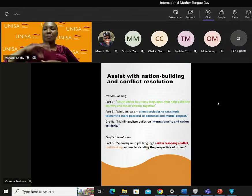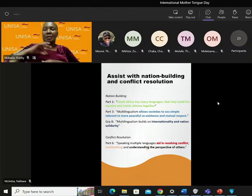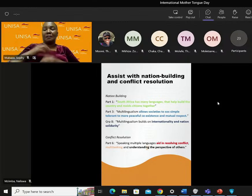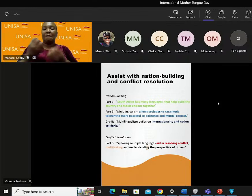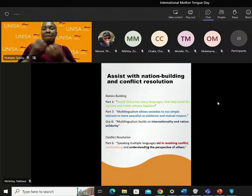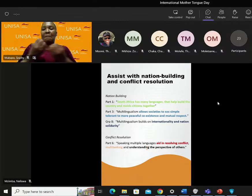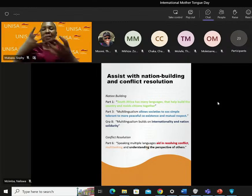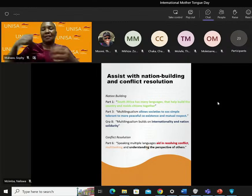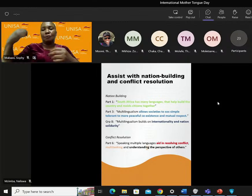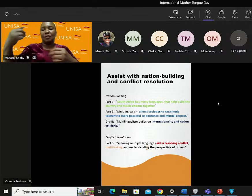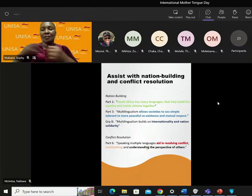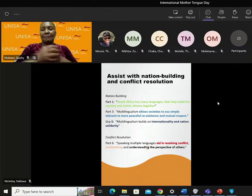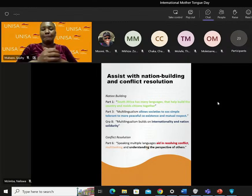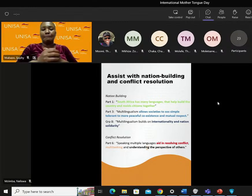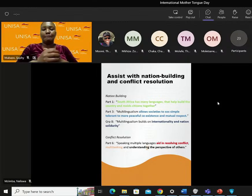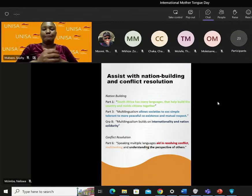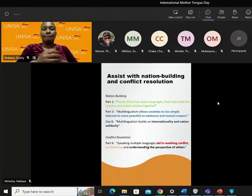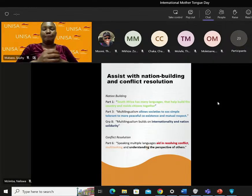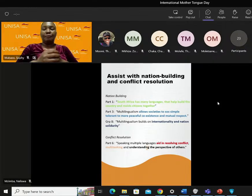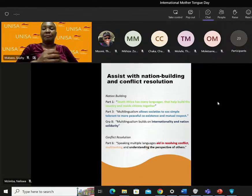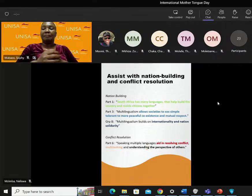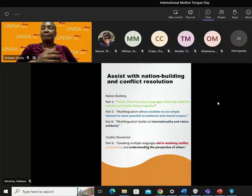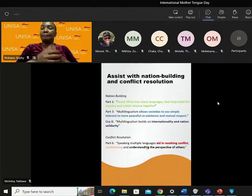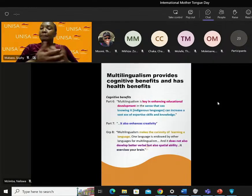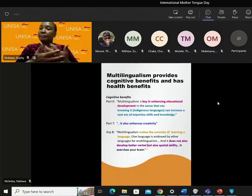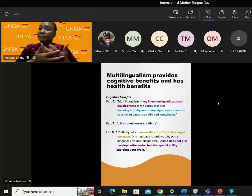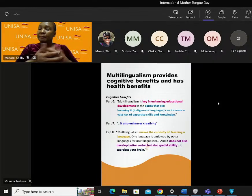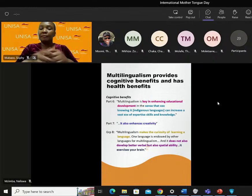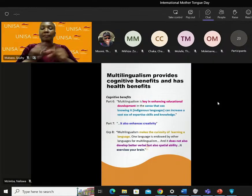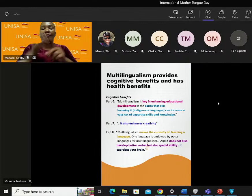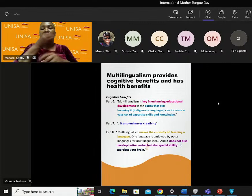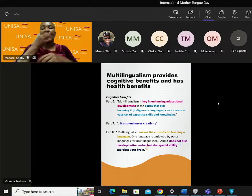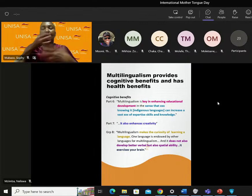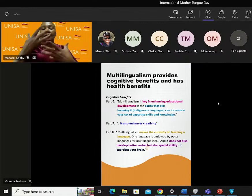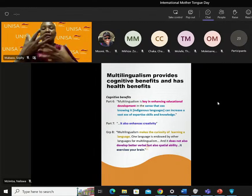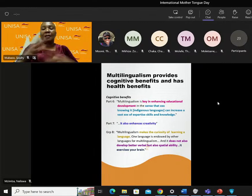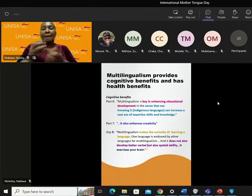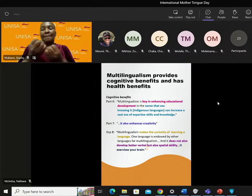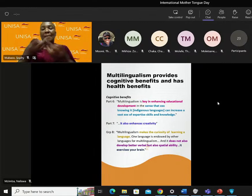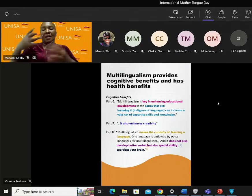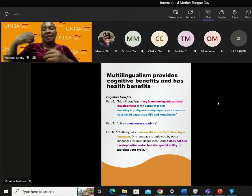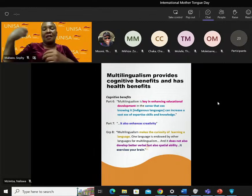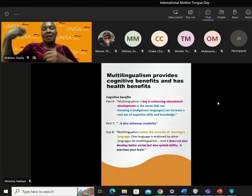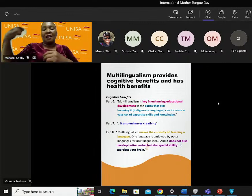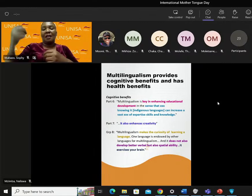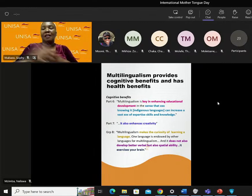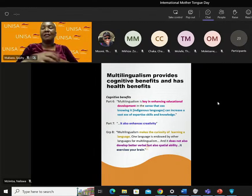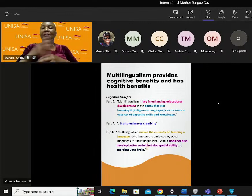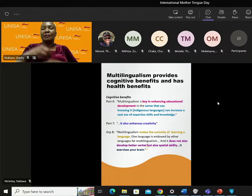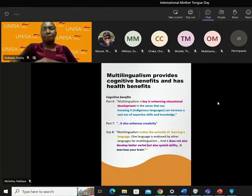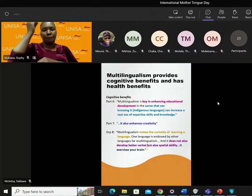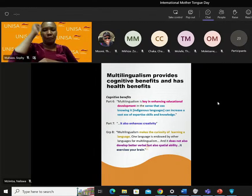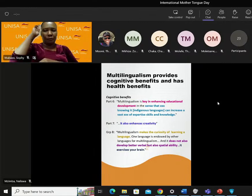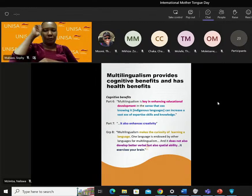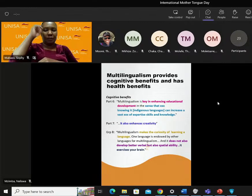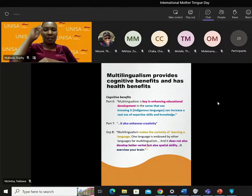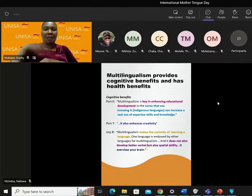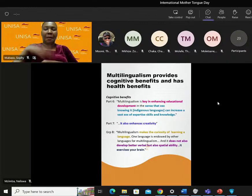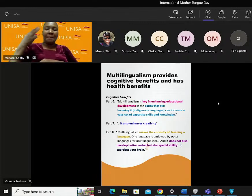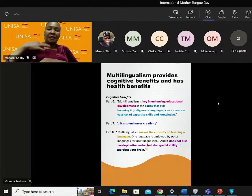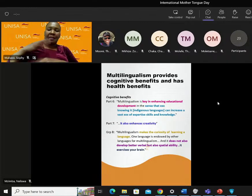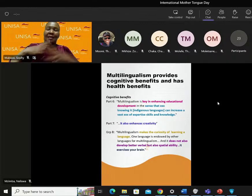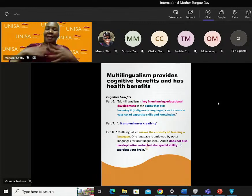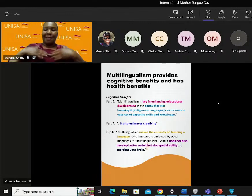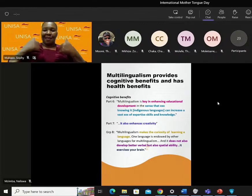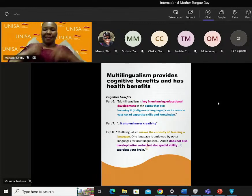multilingualism. So as I said, multilingualism also has cognitive benefits and has health benefits according